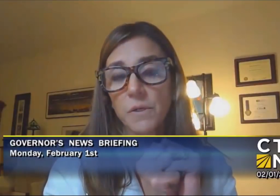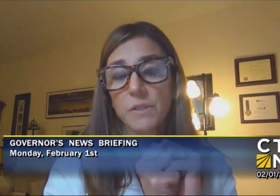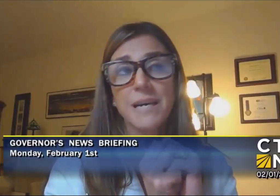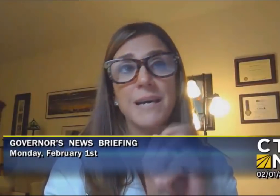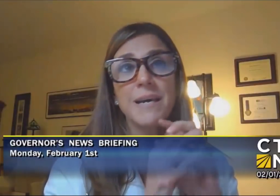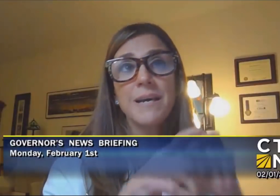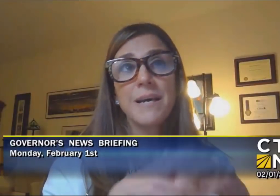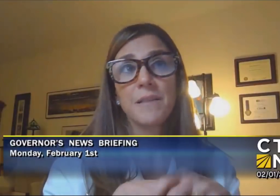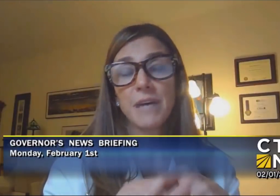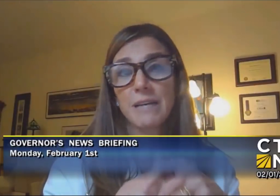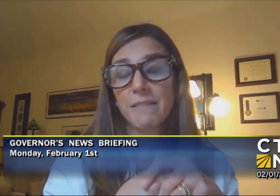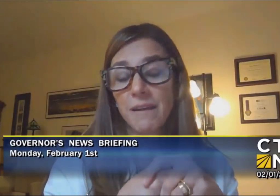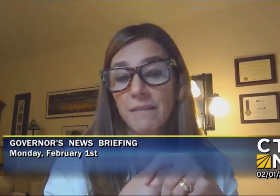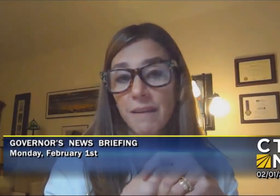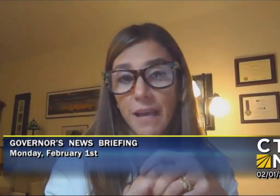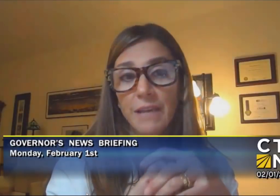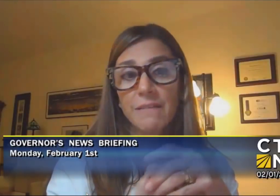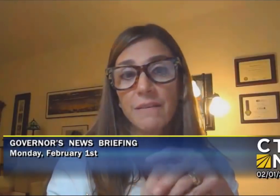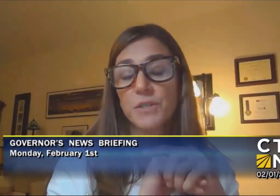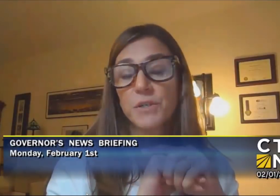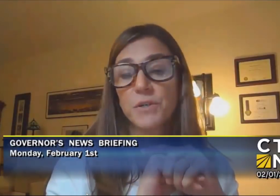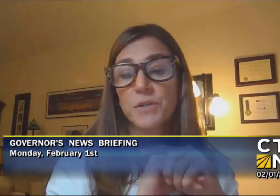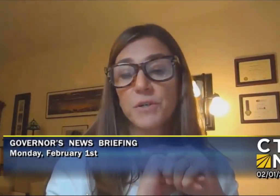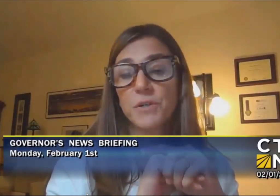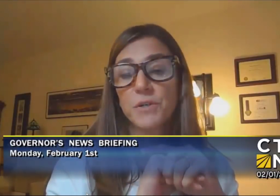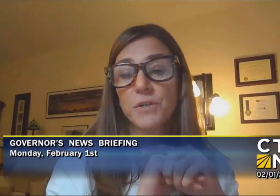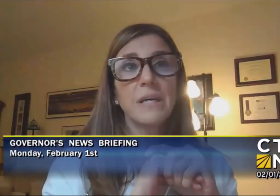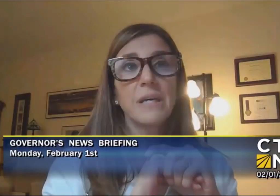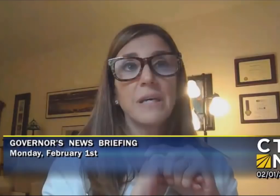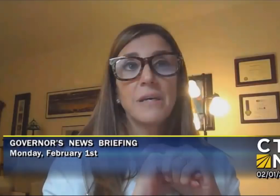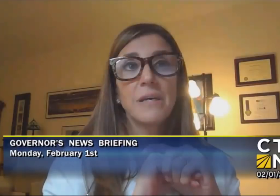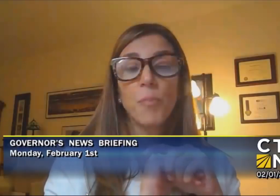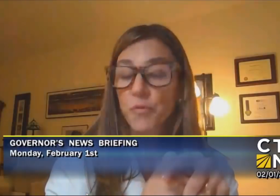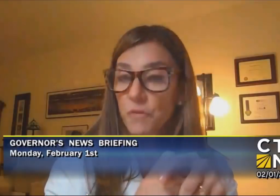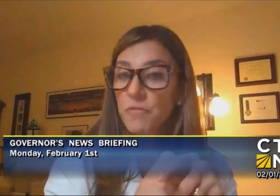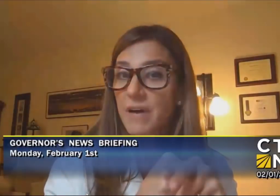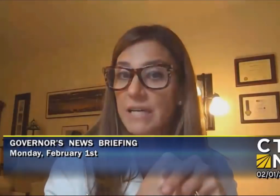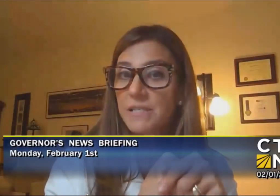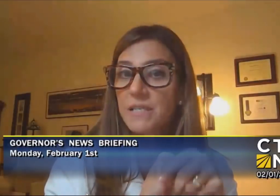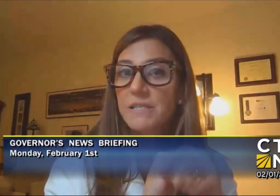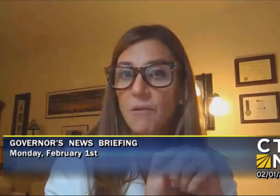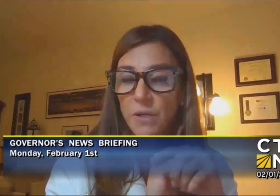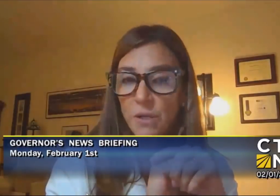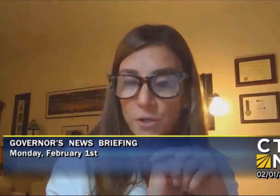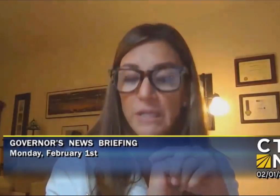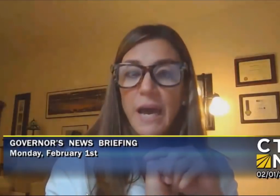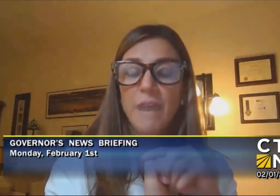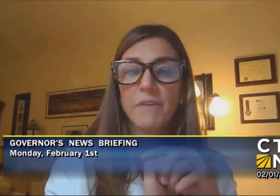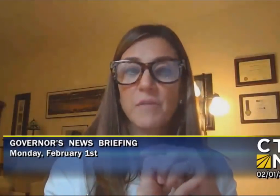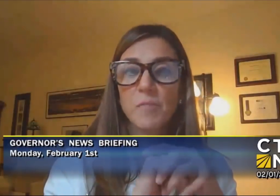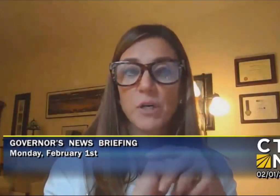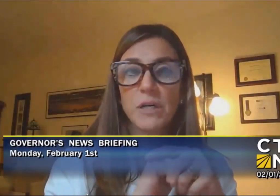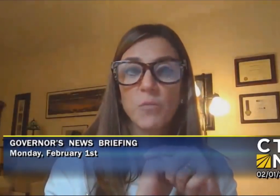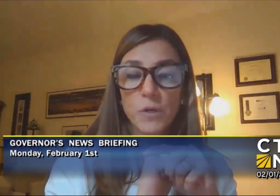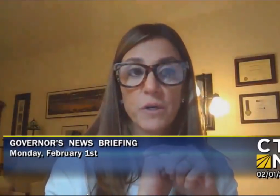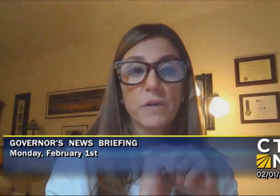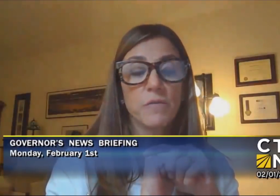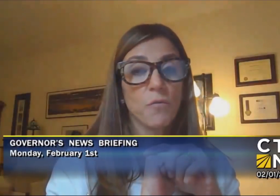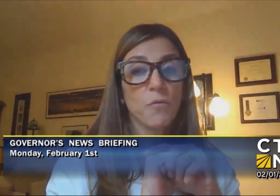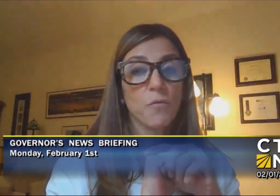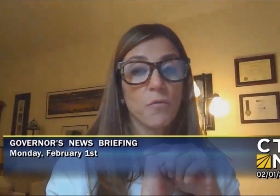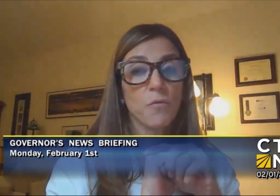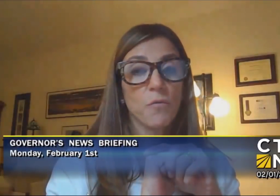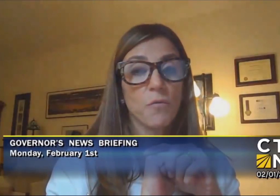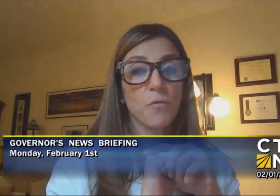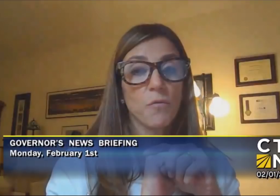around the world. The vaccines, again, as the governor mentioned, both of the vaccines that we currently have in the